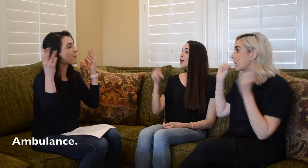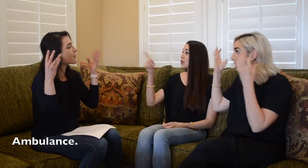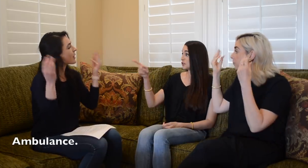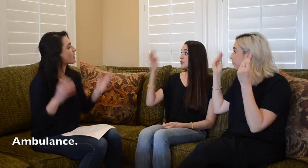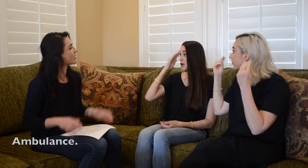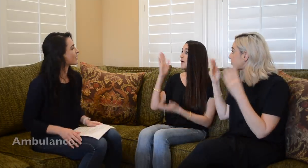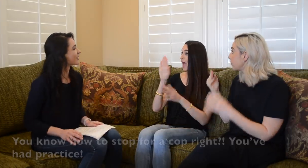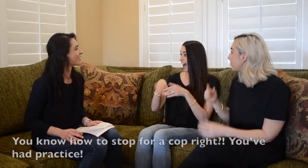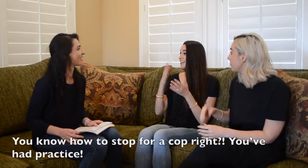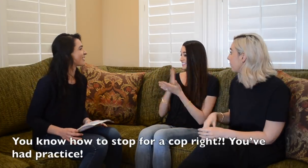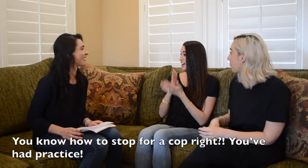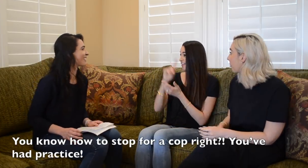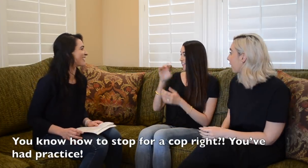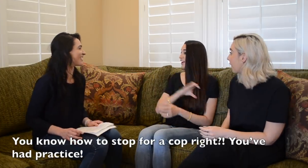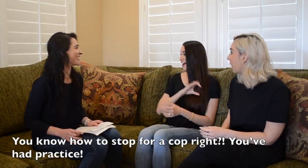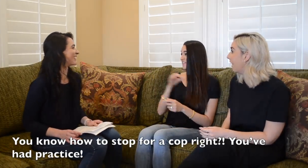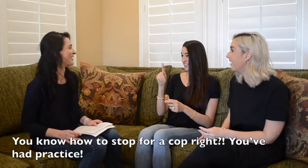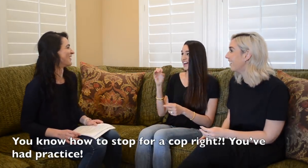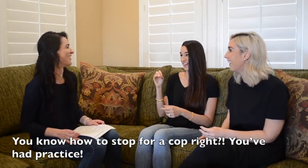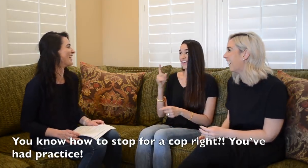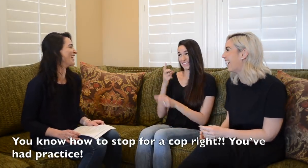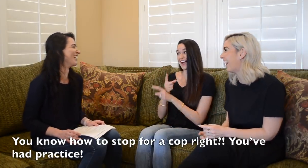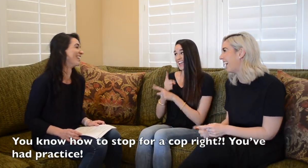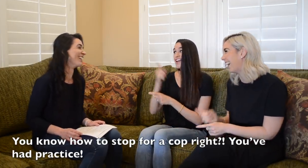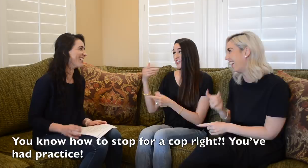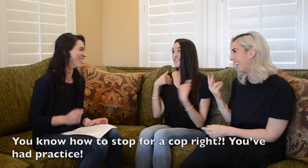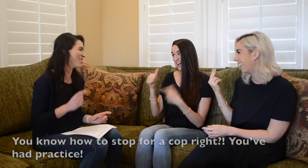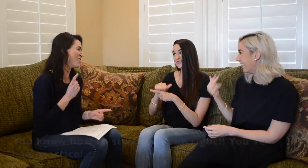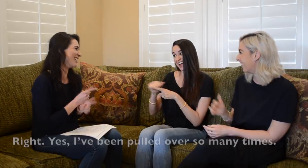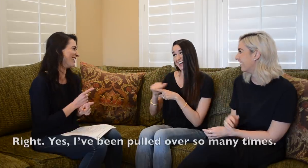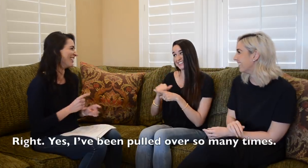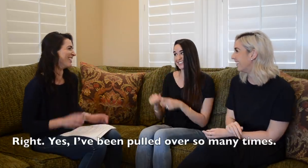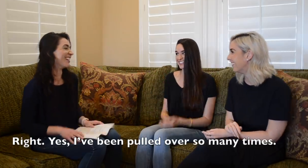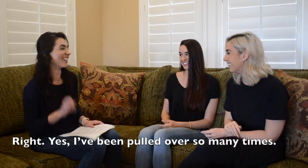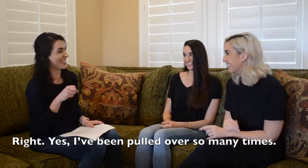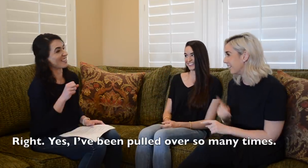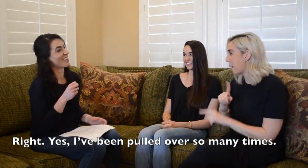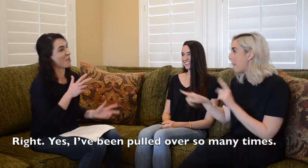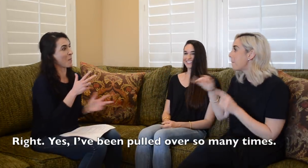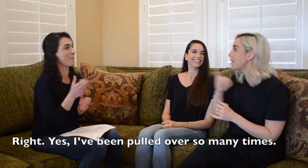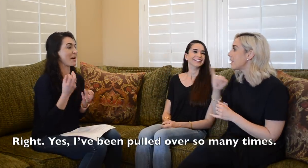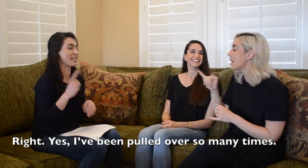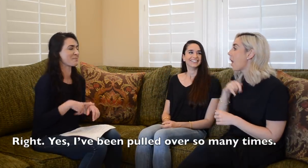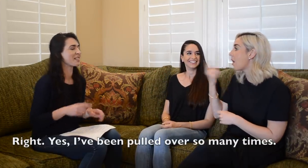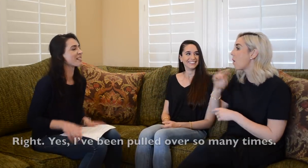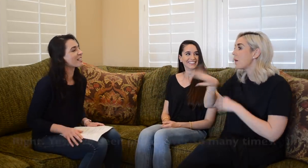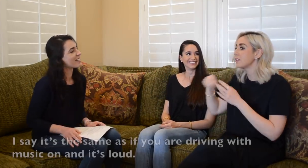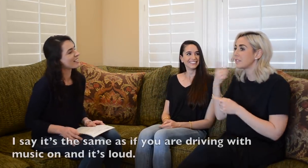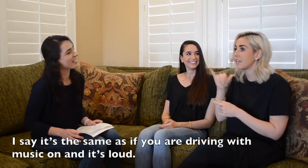ambulances. You know how to stop for a cop, right? You've had practice. But it's like, I always say it's